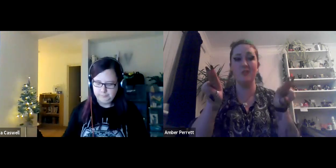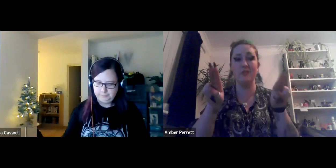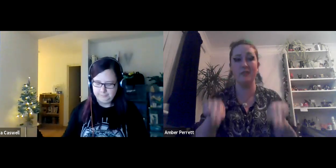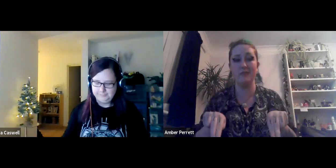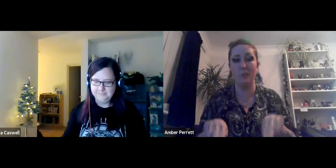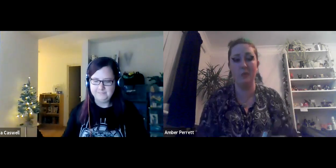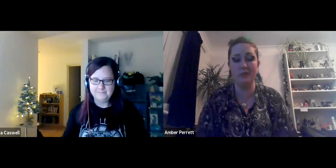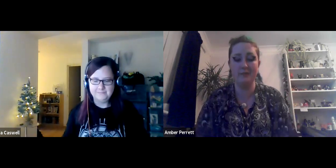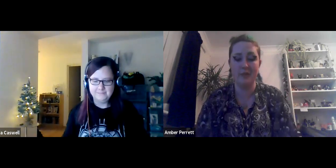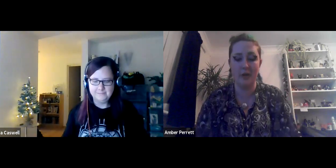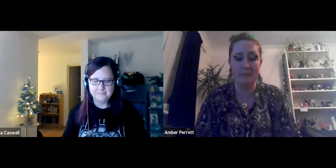and walls home.